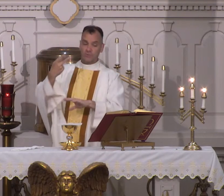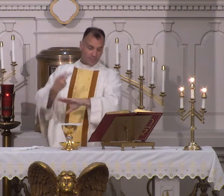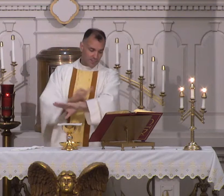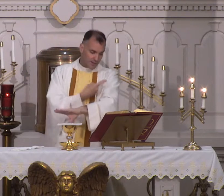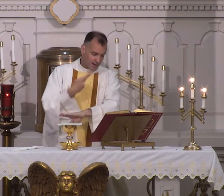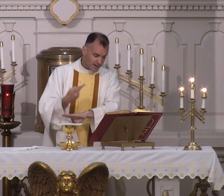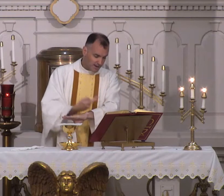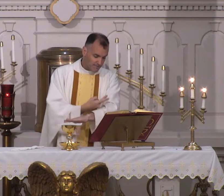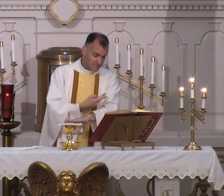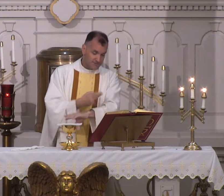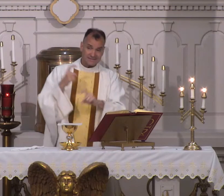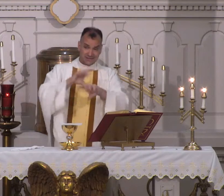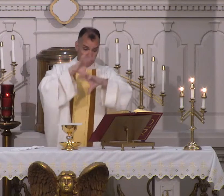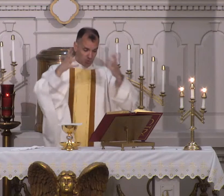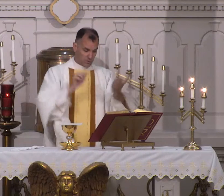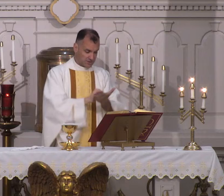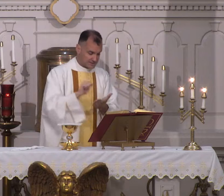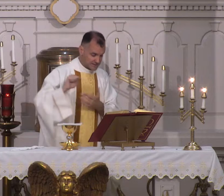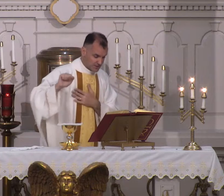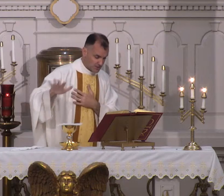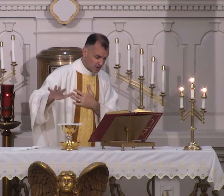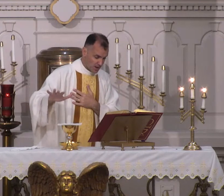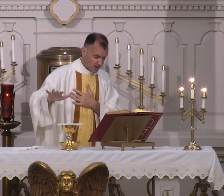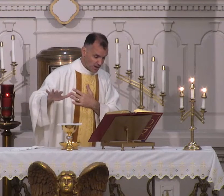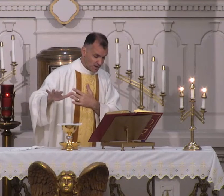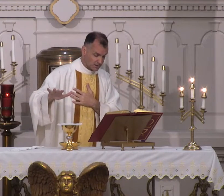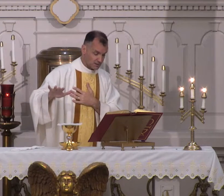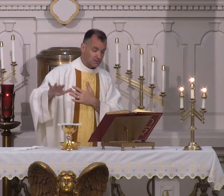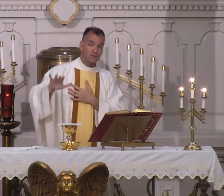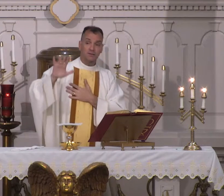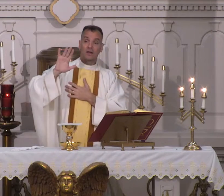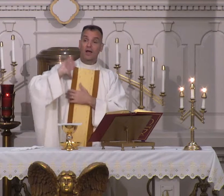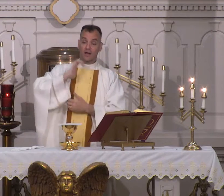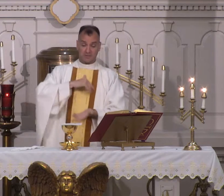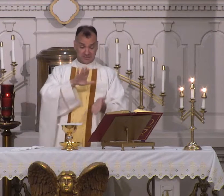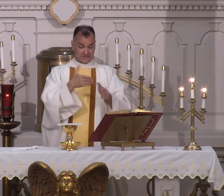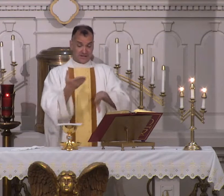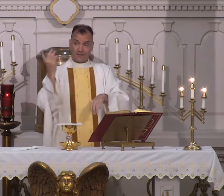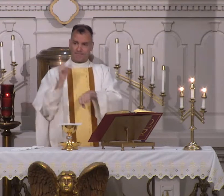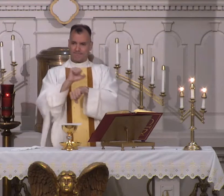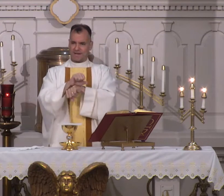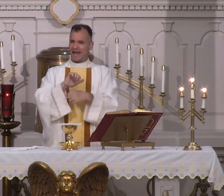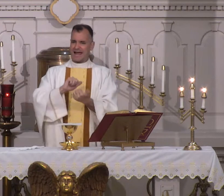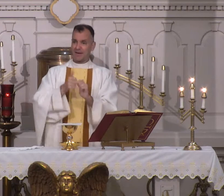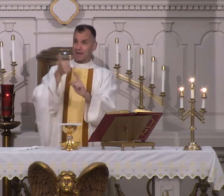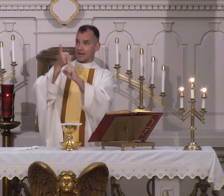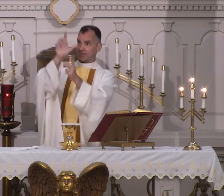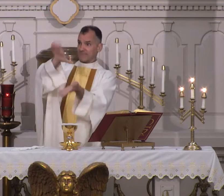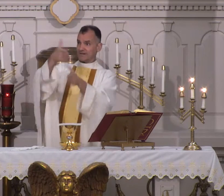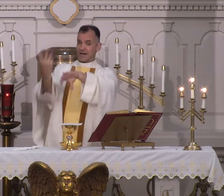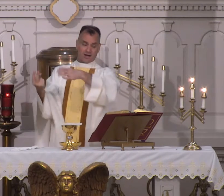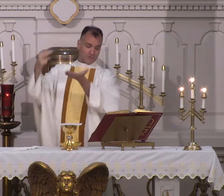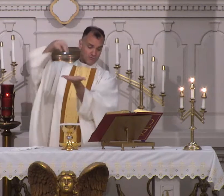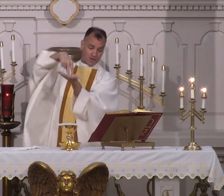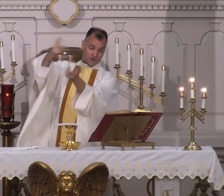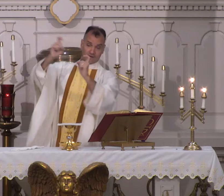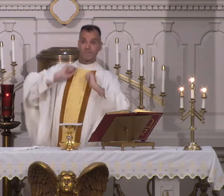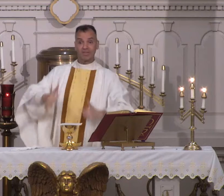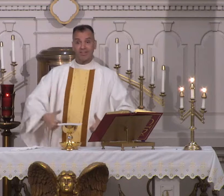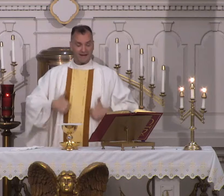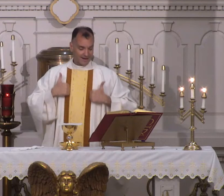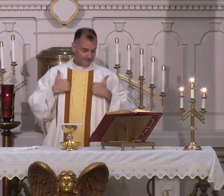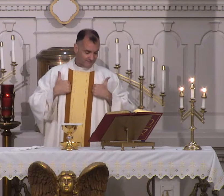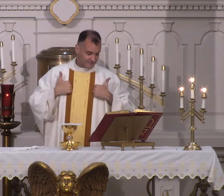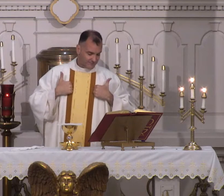For he is the true Lamb who has taken away the sins of the world. By dying, he has destroyed our death, and